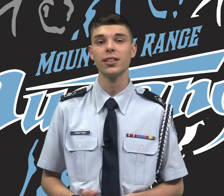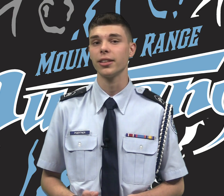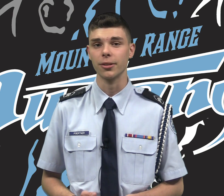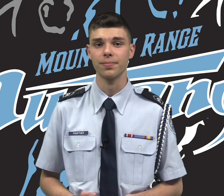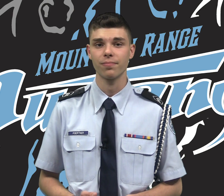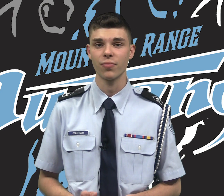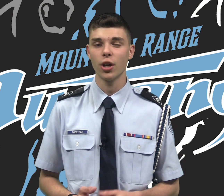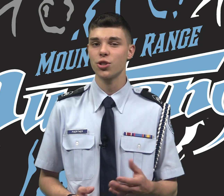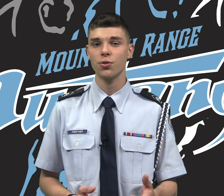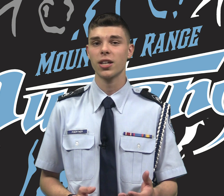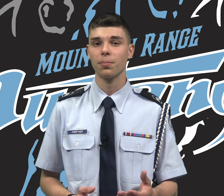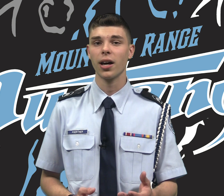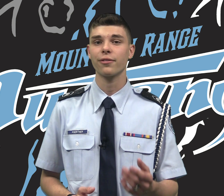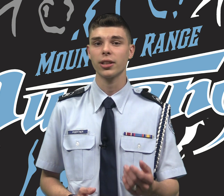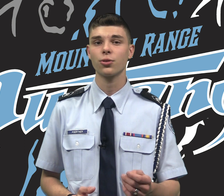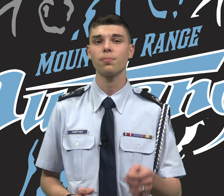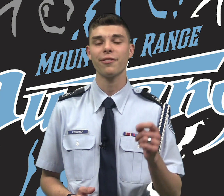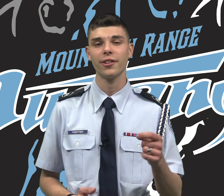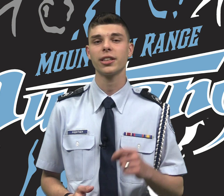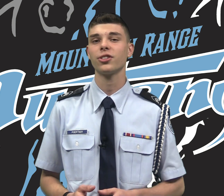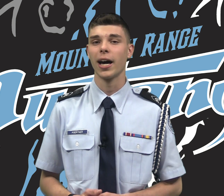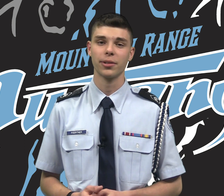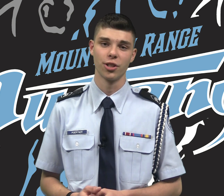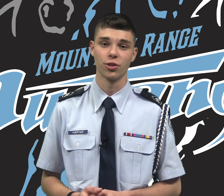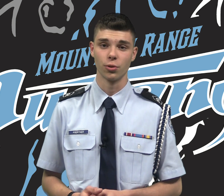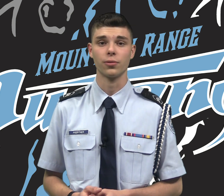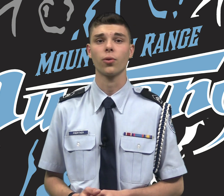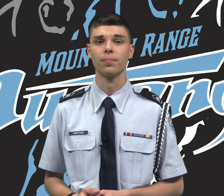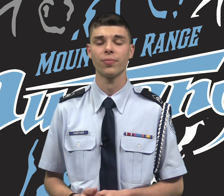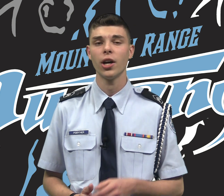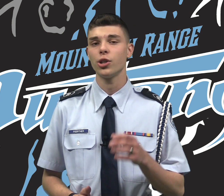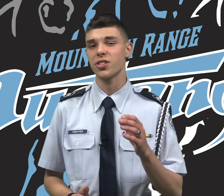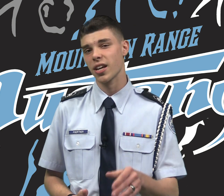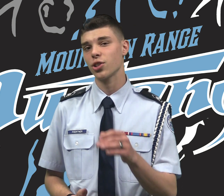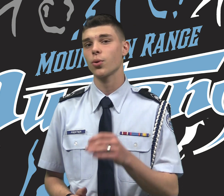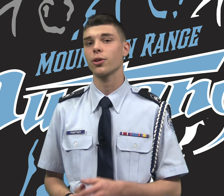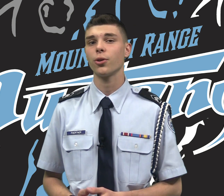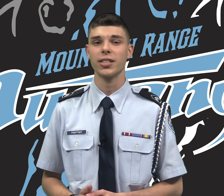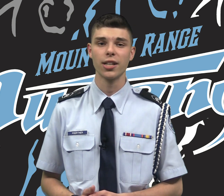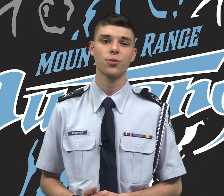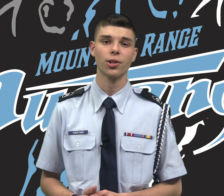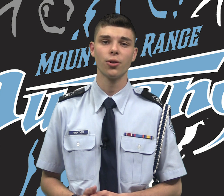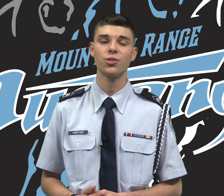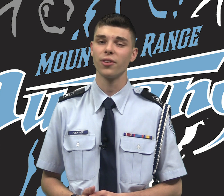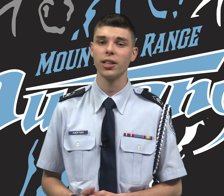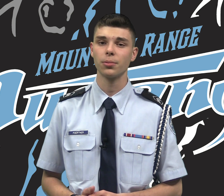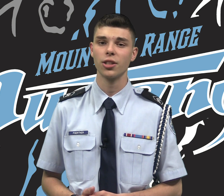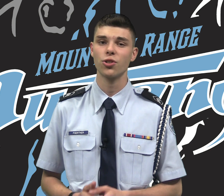Leader. Students can apply for Link Crew by filling out the application in Google Form. You can scan the QR code attached below to find the application